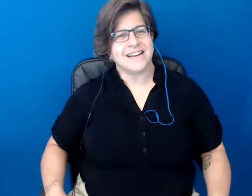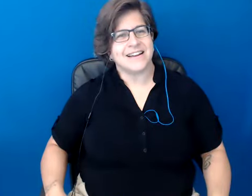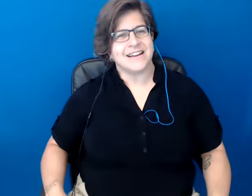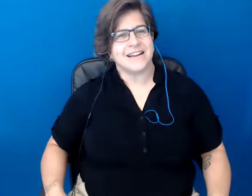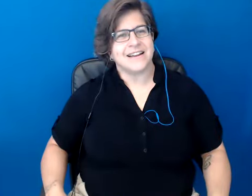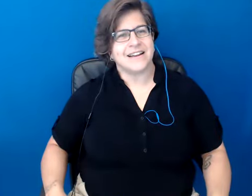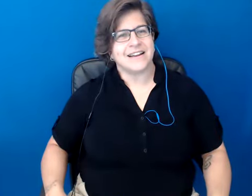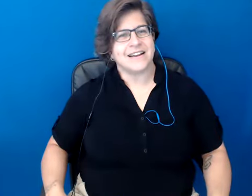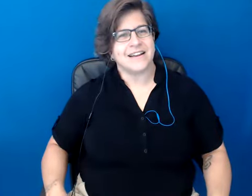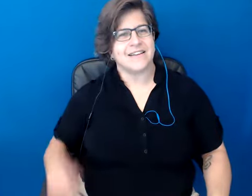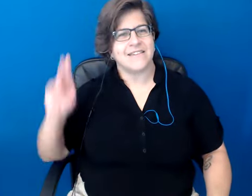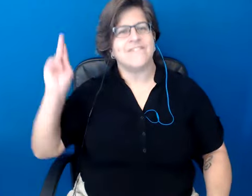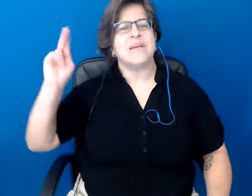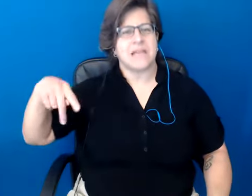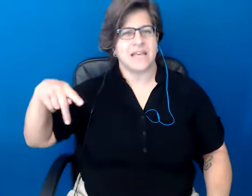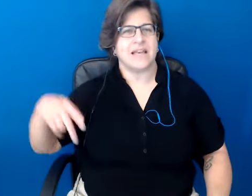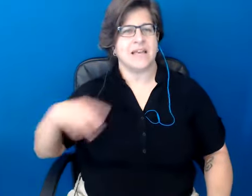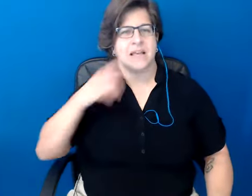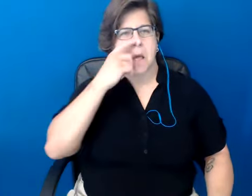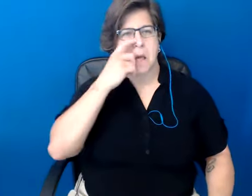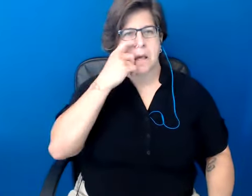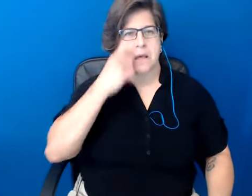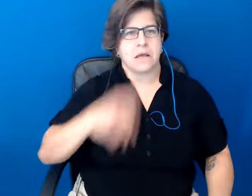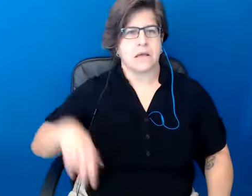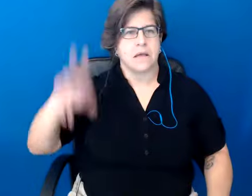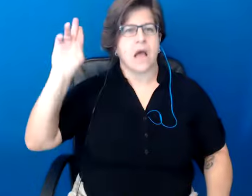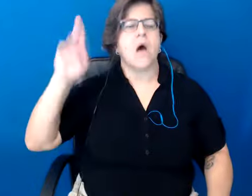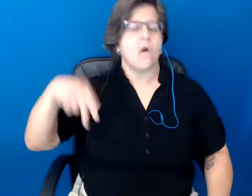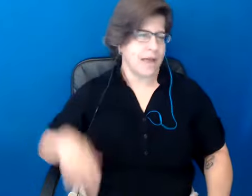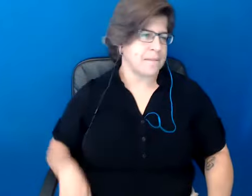you. Very good. Thank you, Gwen. Great job.